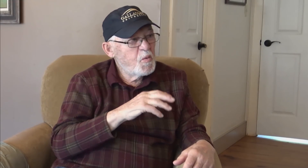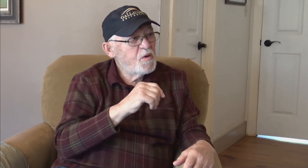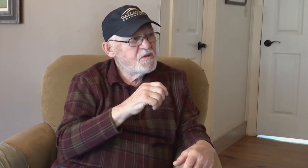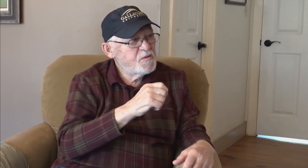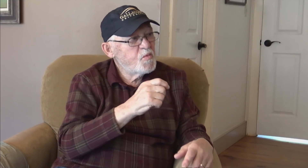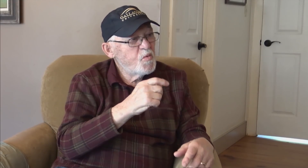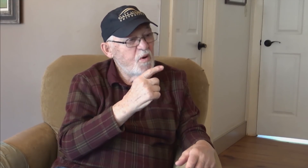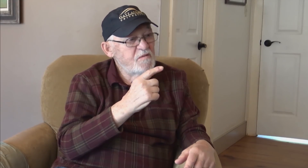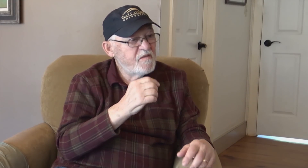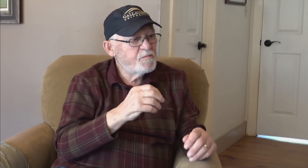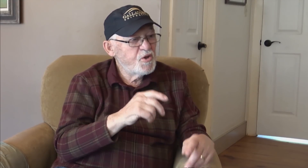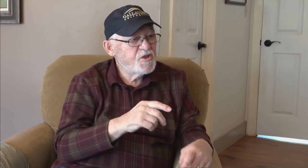So I was a bit surprised,